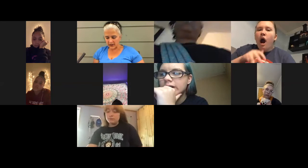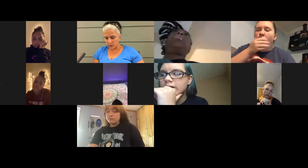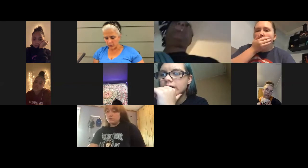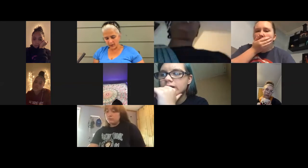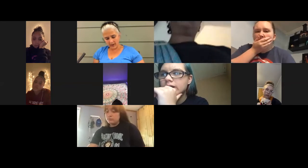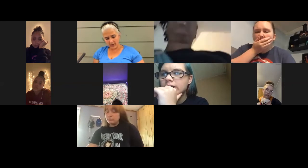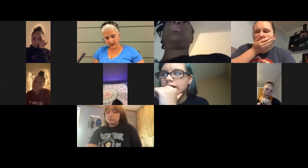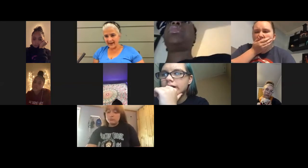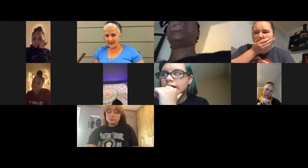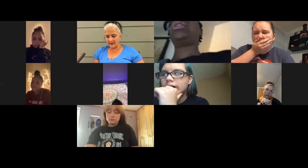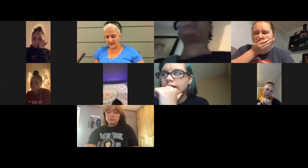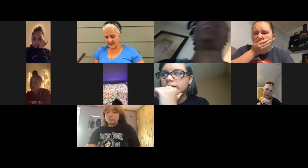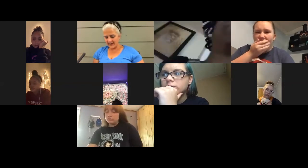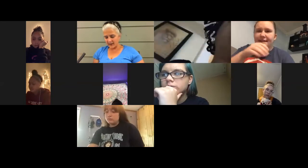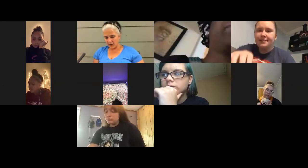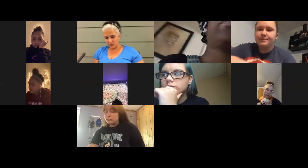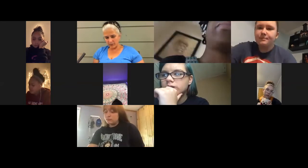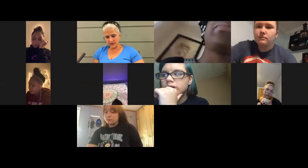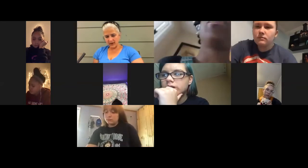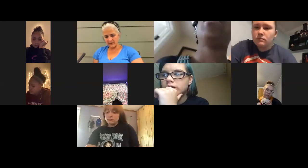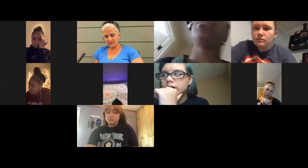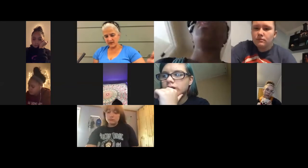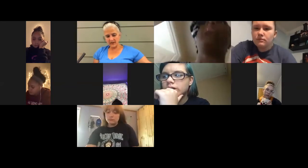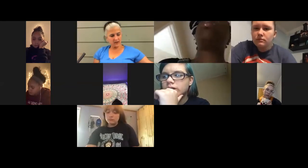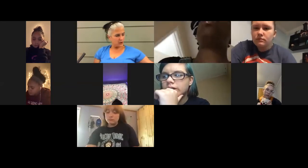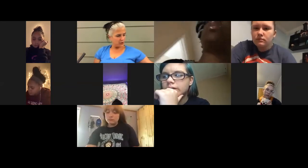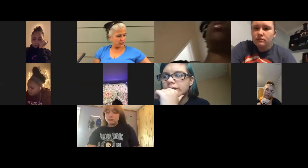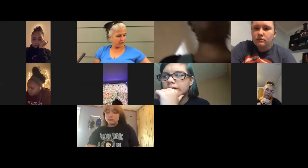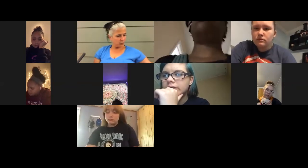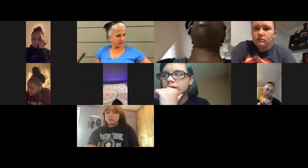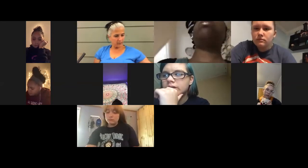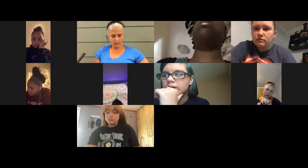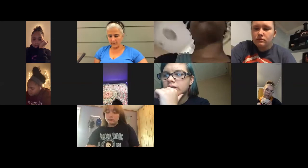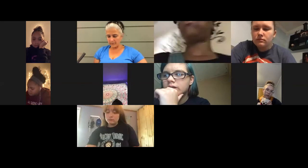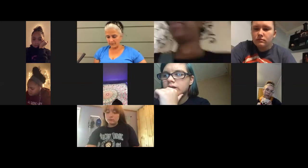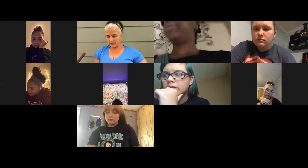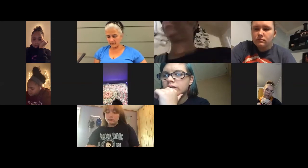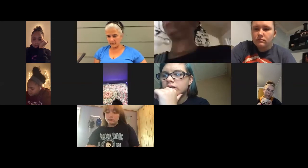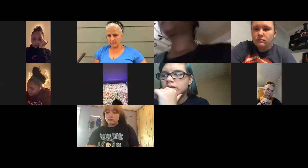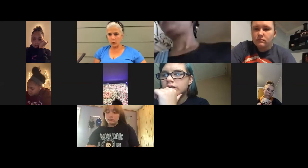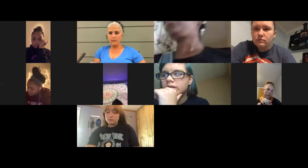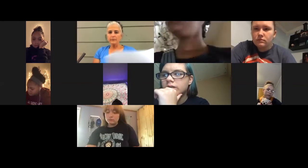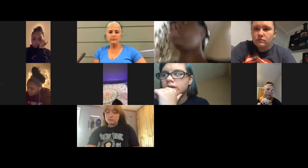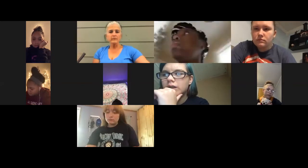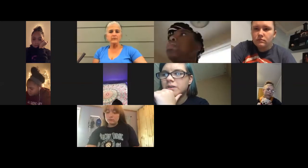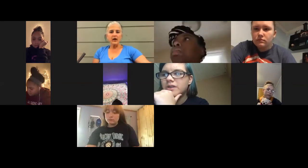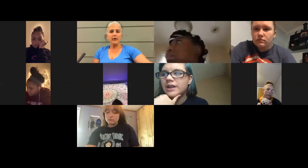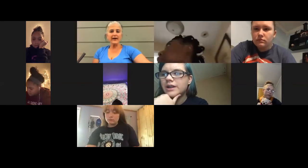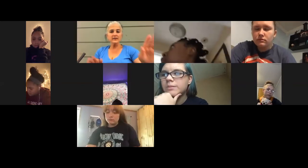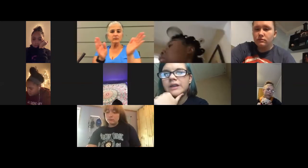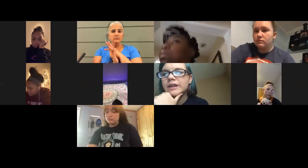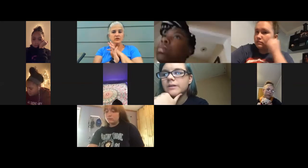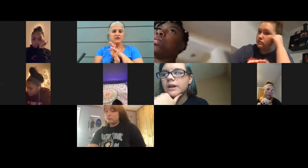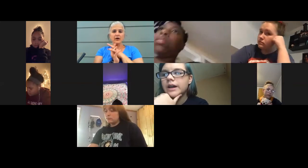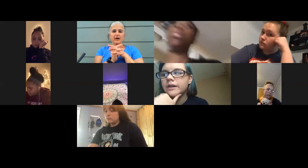Shelby. Nope. And Jay. Nope. So I'm just missing 4 people. Cool. All